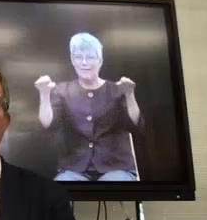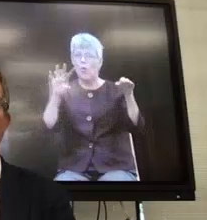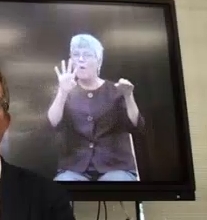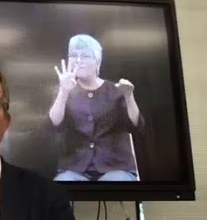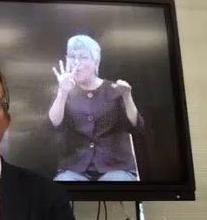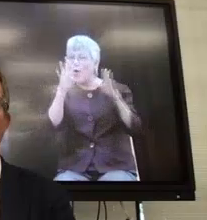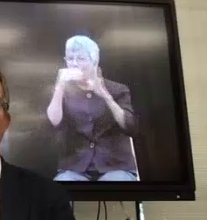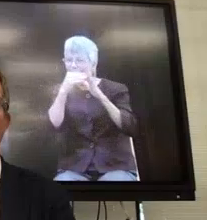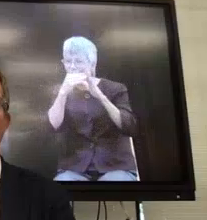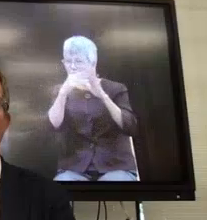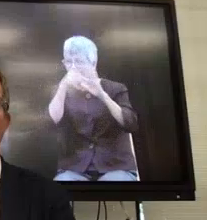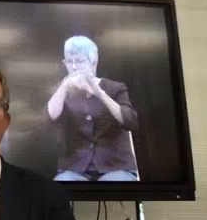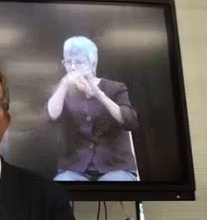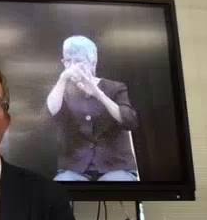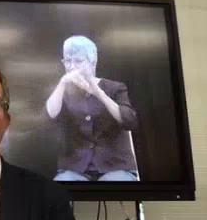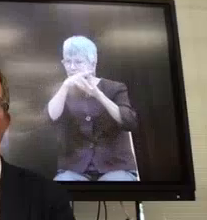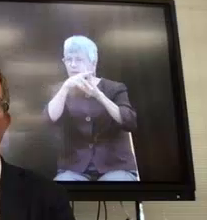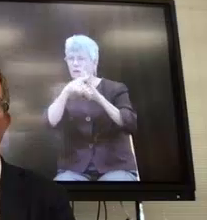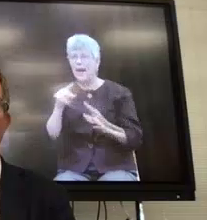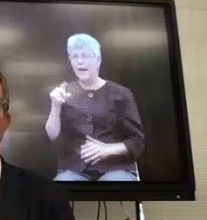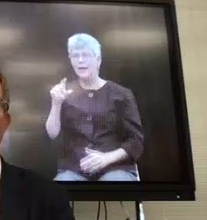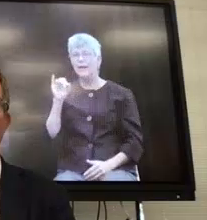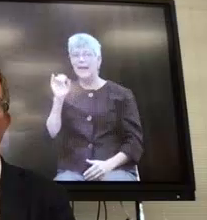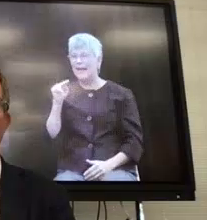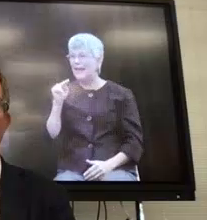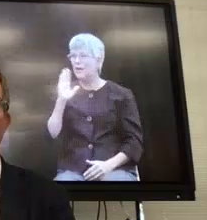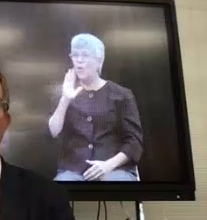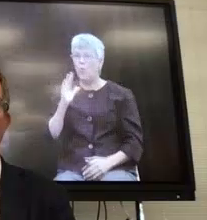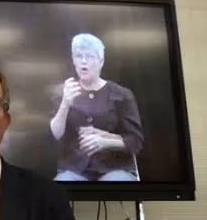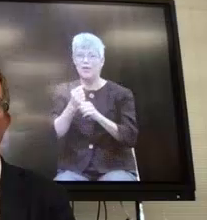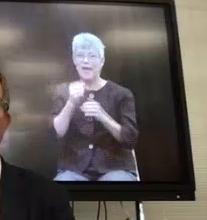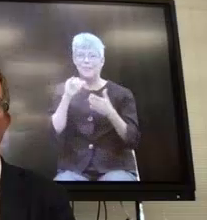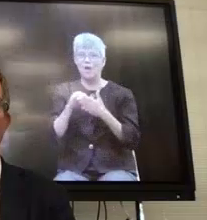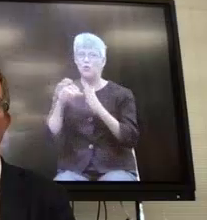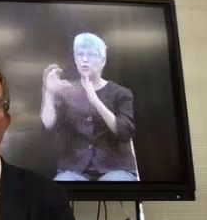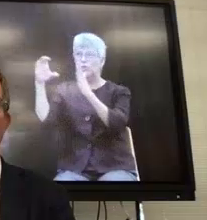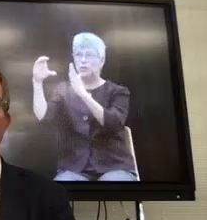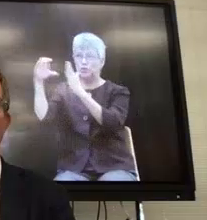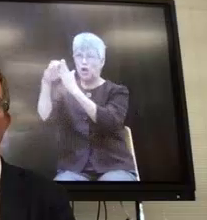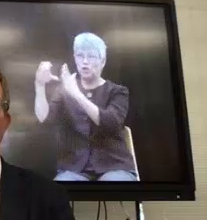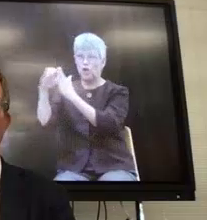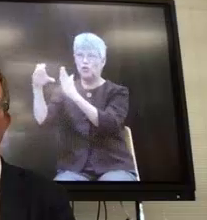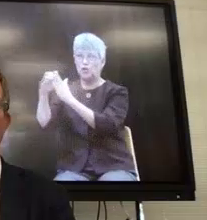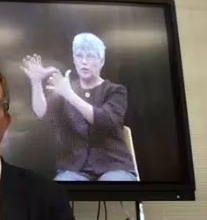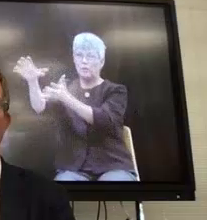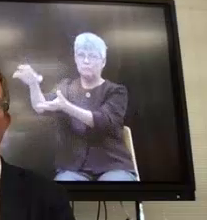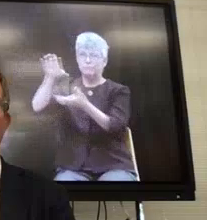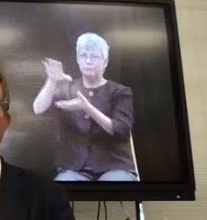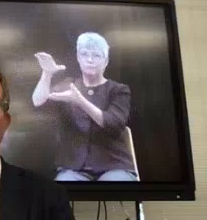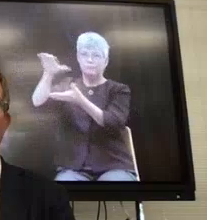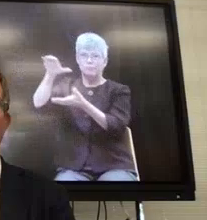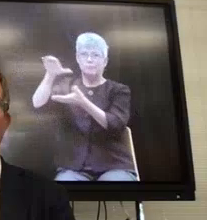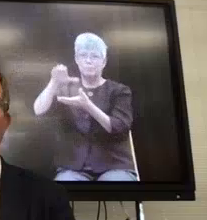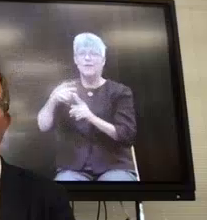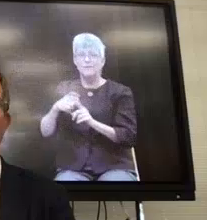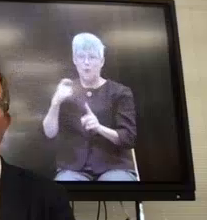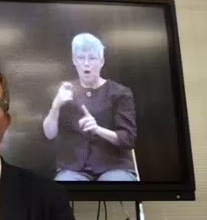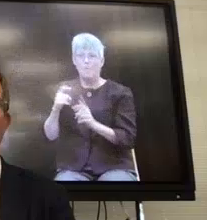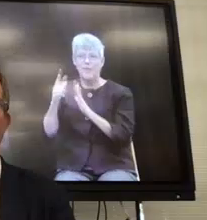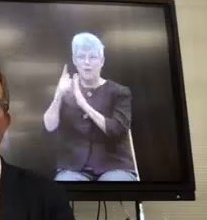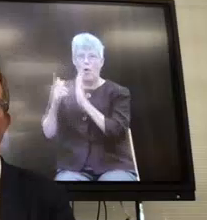I presume that Ian will be getting those chunks to us, and we'll kind of get back on our regular schedule now